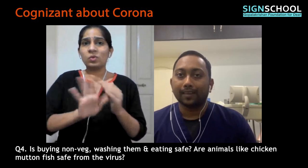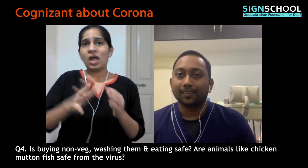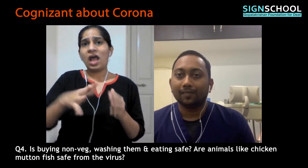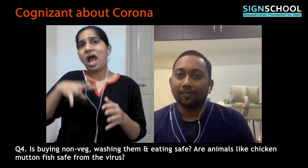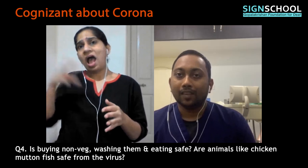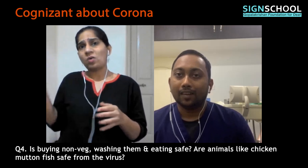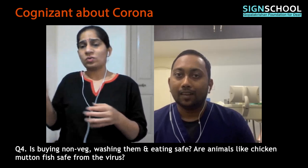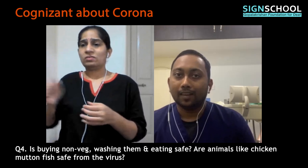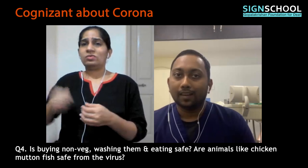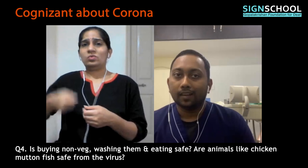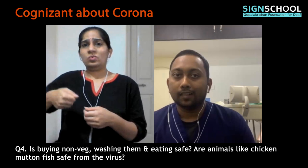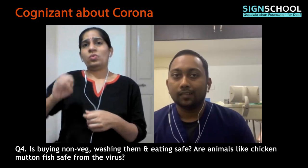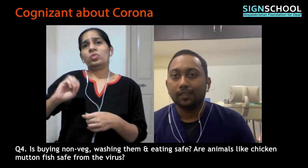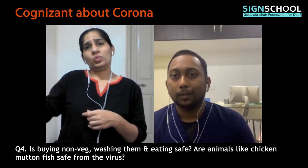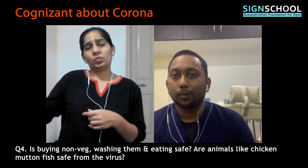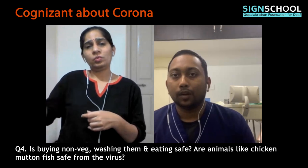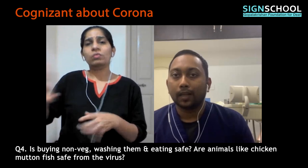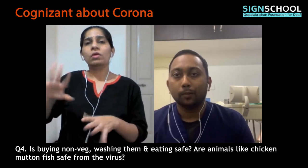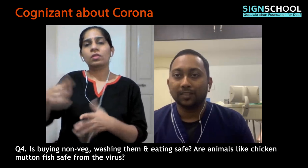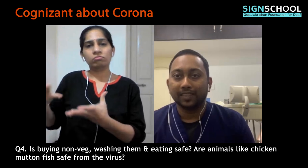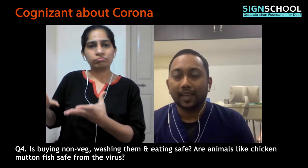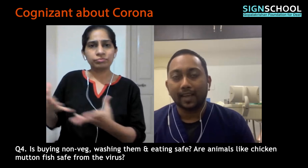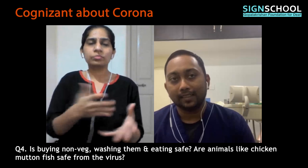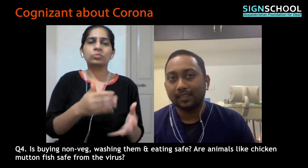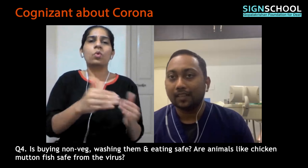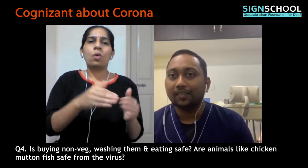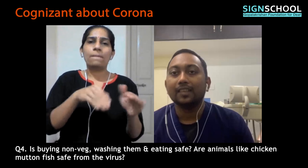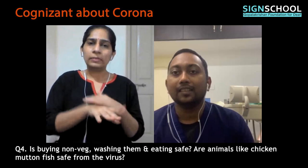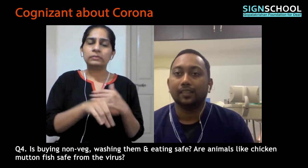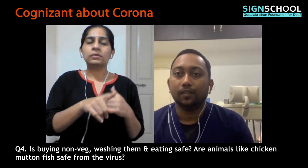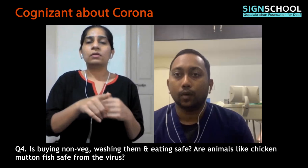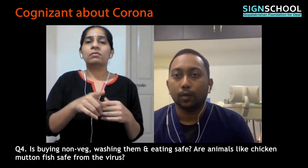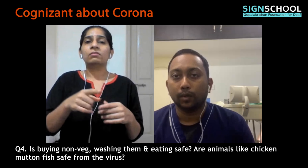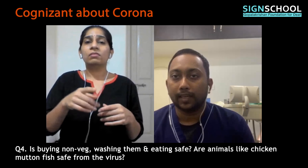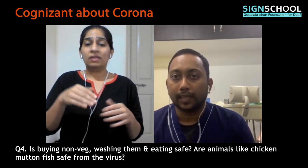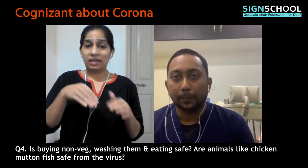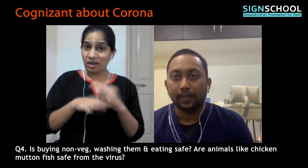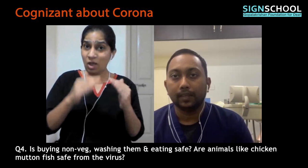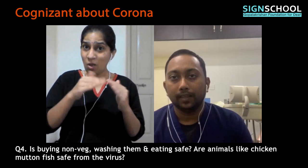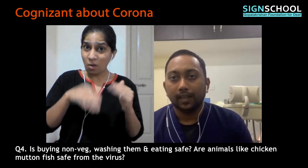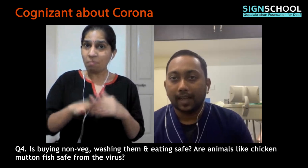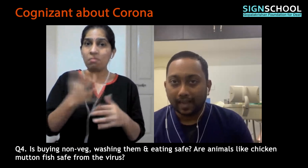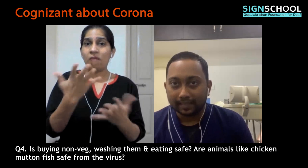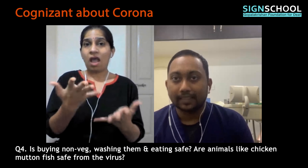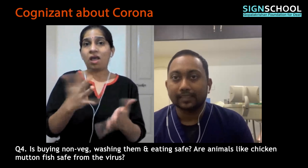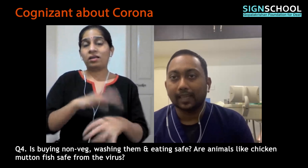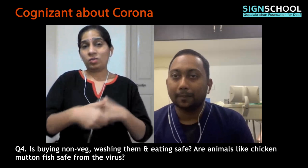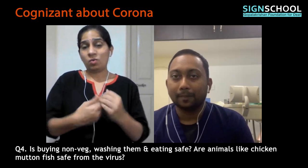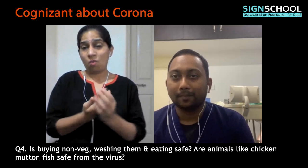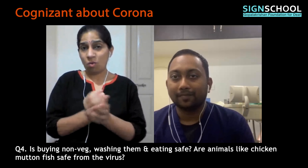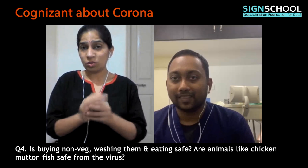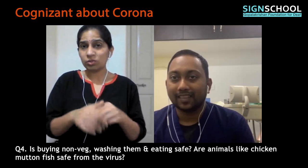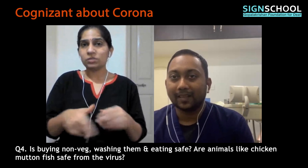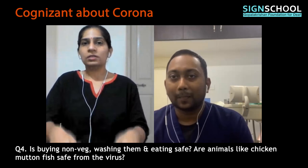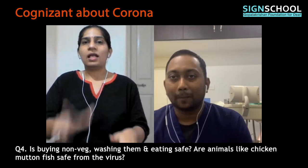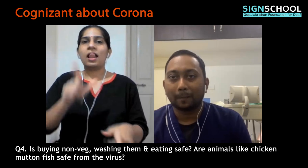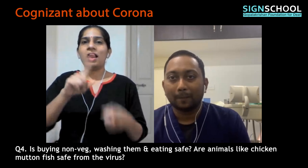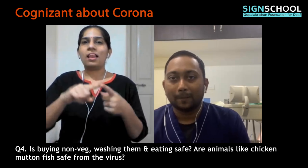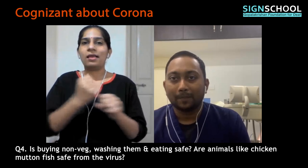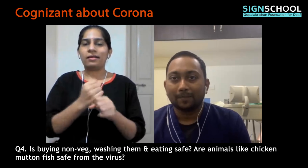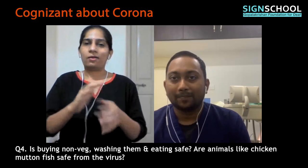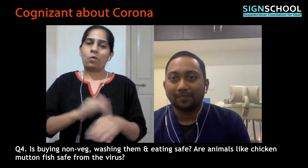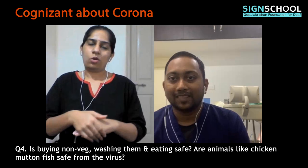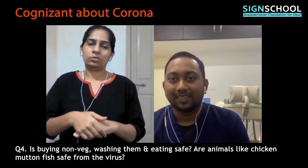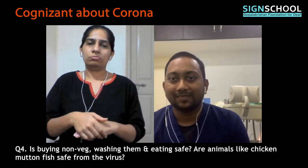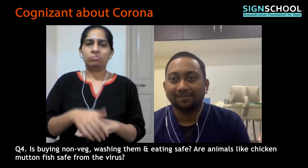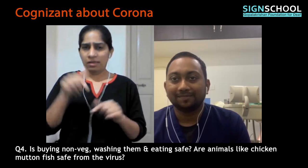come back in. This is what I would say, and it's definitely safe for you to eat meat at this time. Yeah.